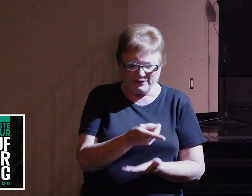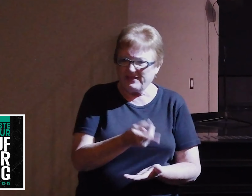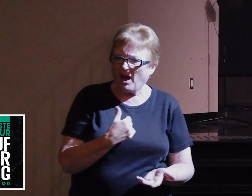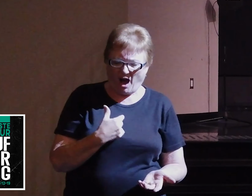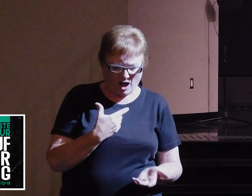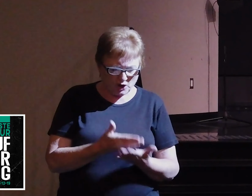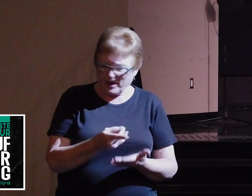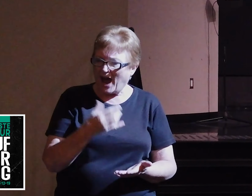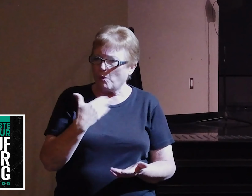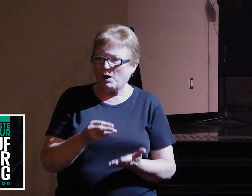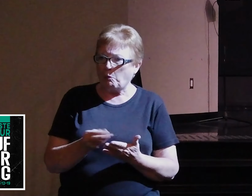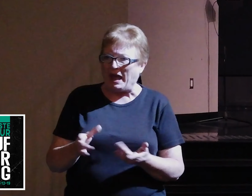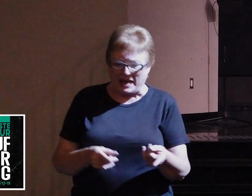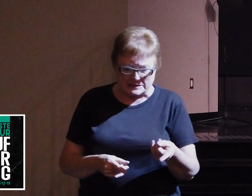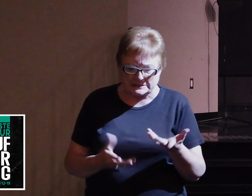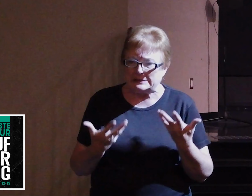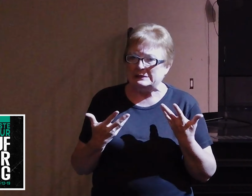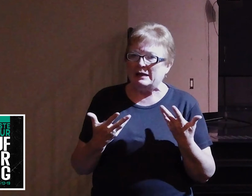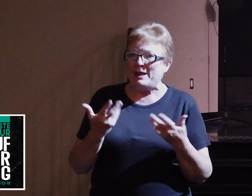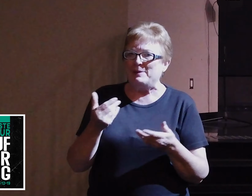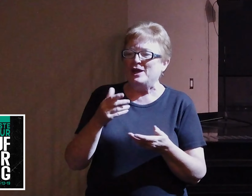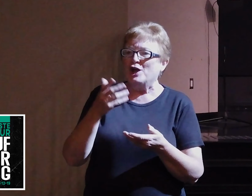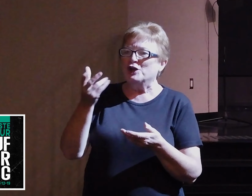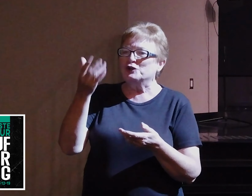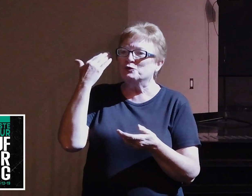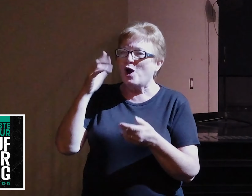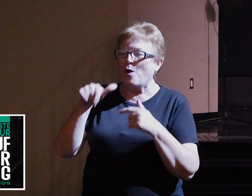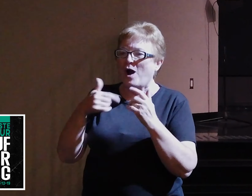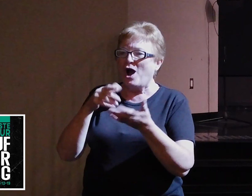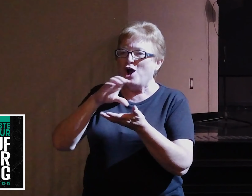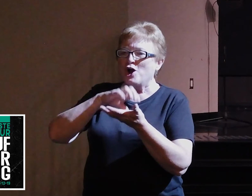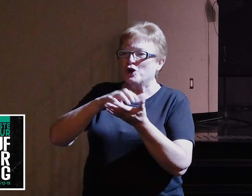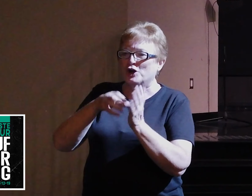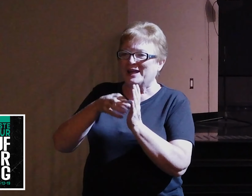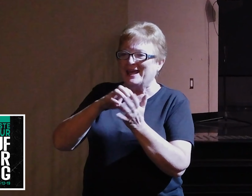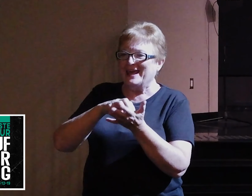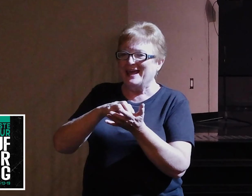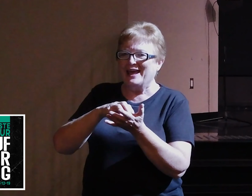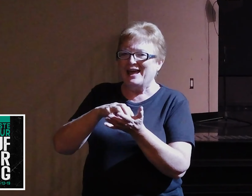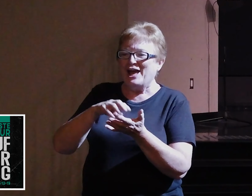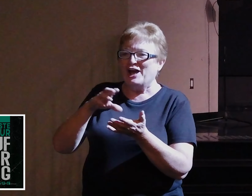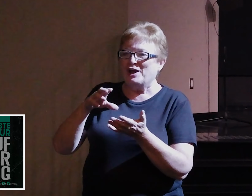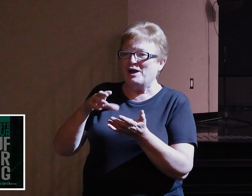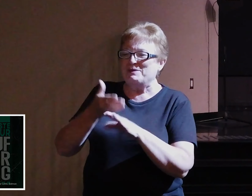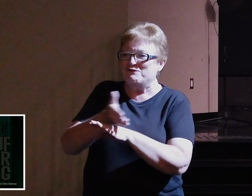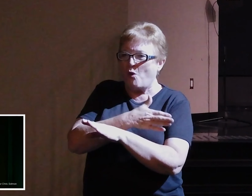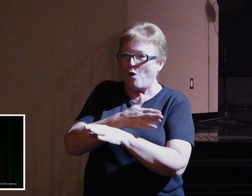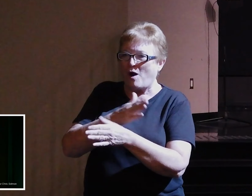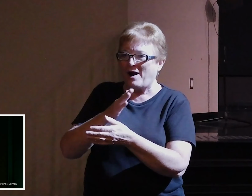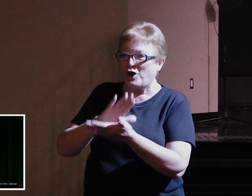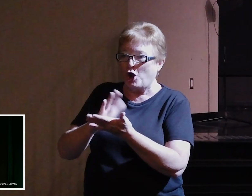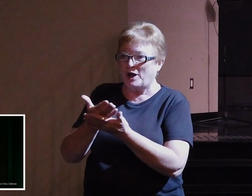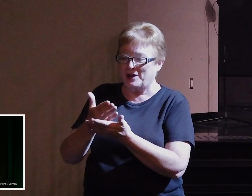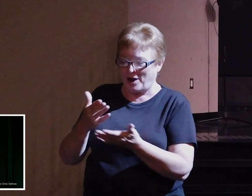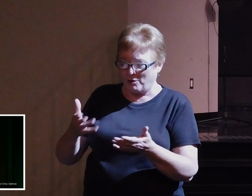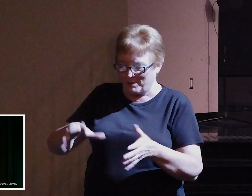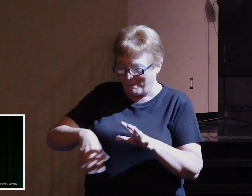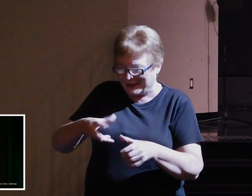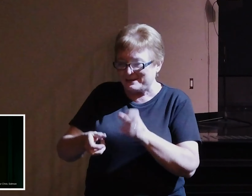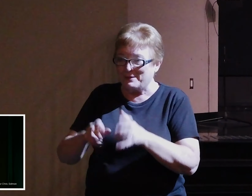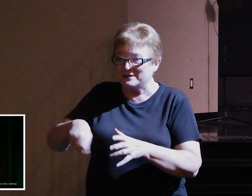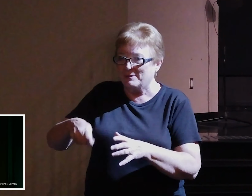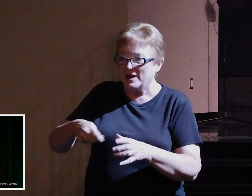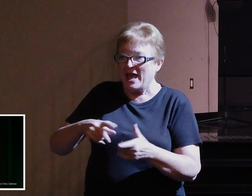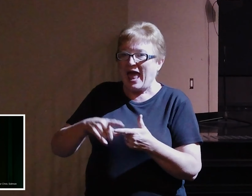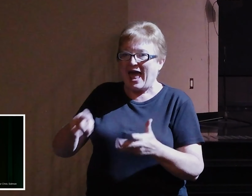So, you know, a humorous thing would be the cookie dough in the bowl. And I don't, I just do not understand people. And my wife will laugh when you